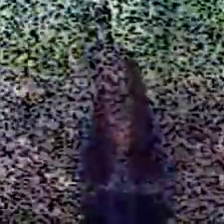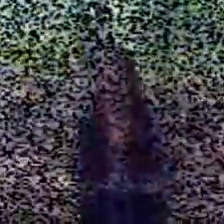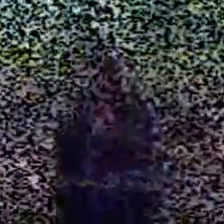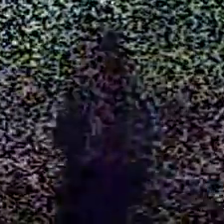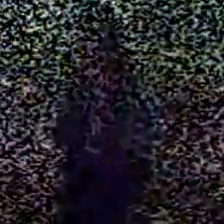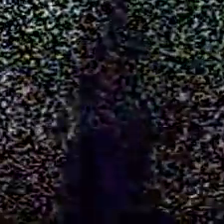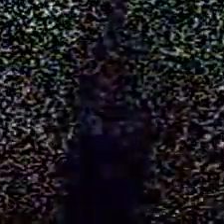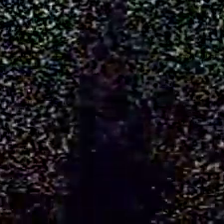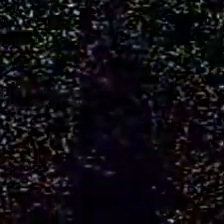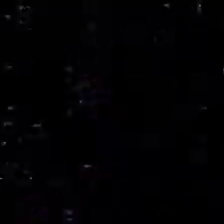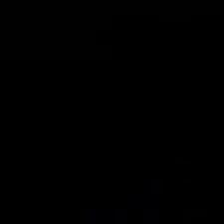sa